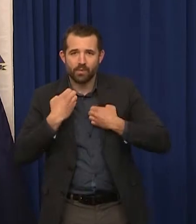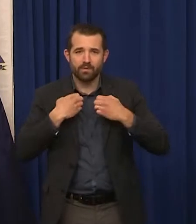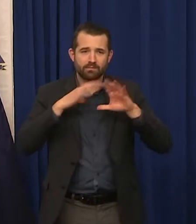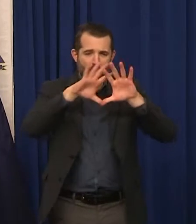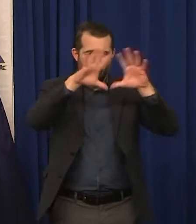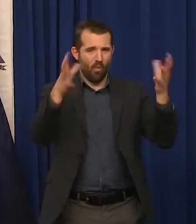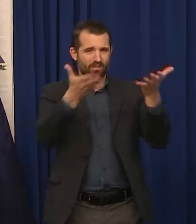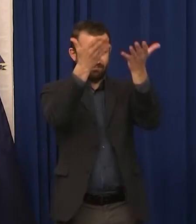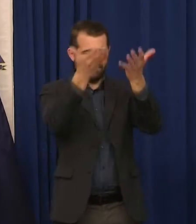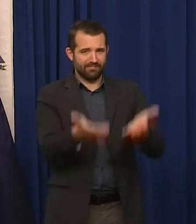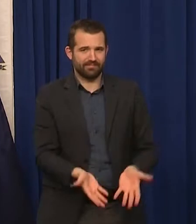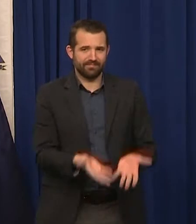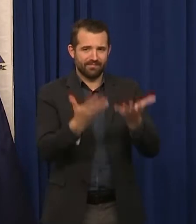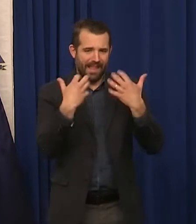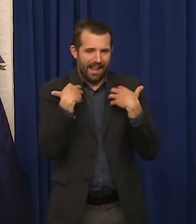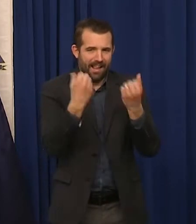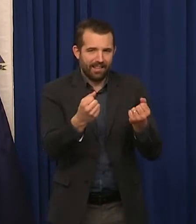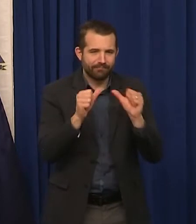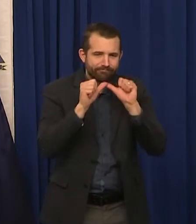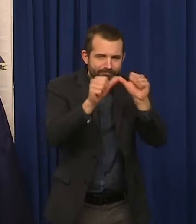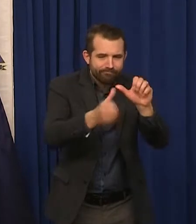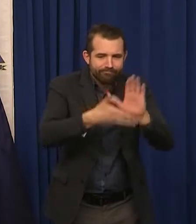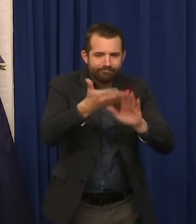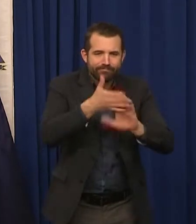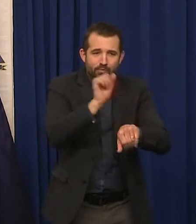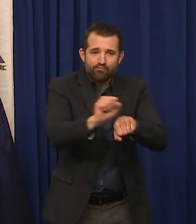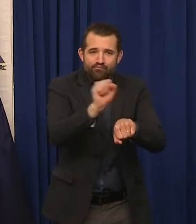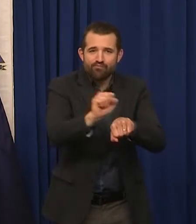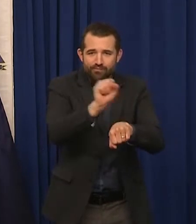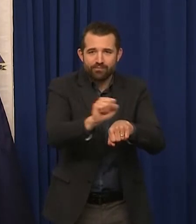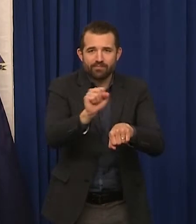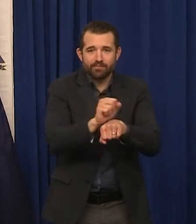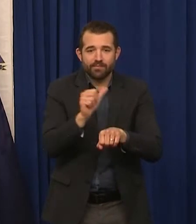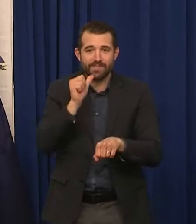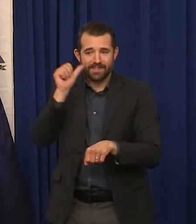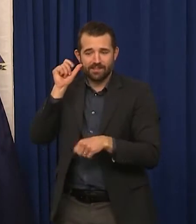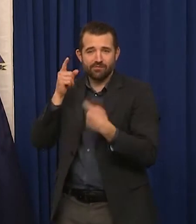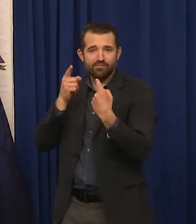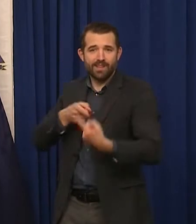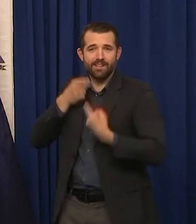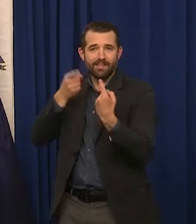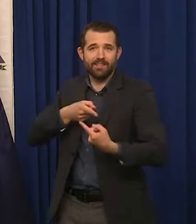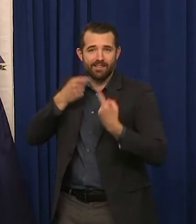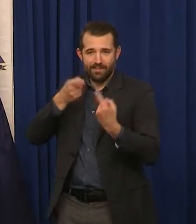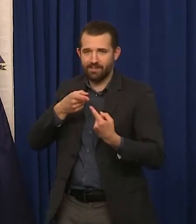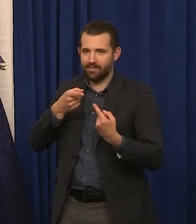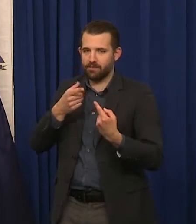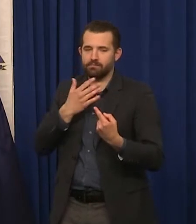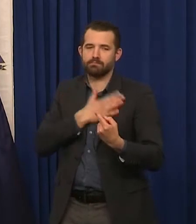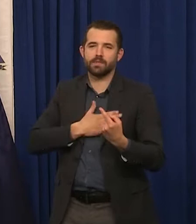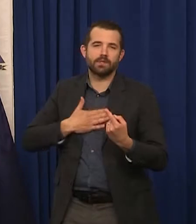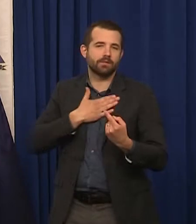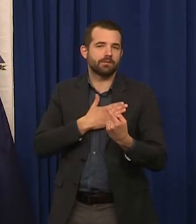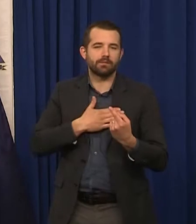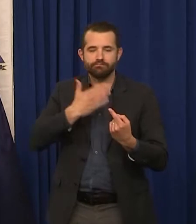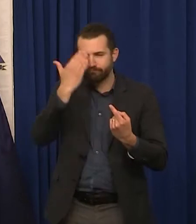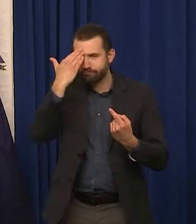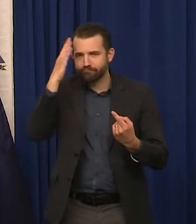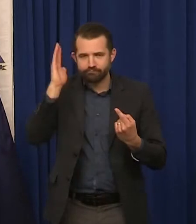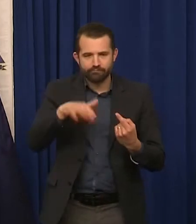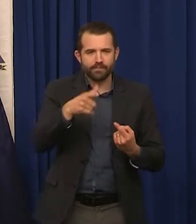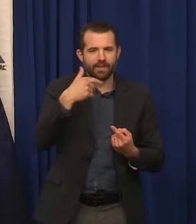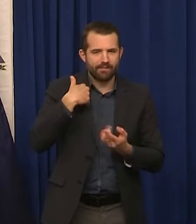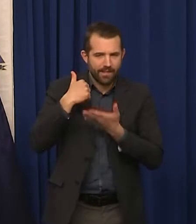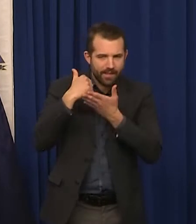as you continue to do that work. If you are struggling right now, please know that help is available and please call the Frontline